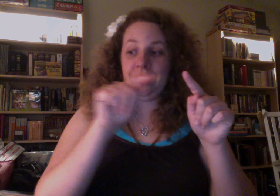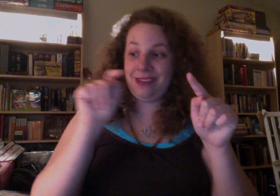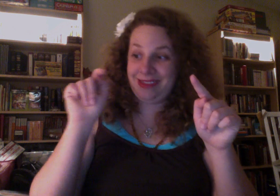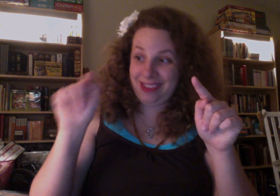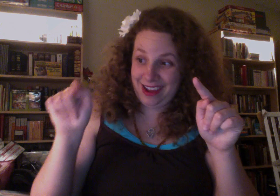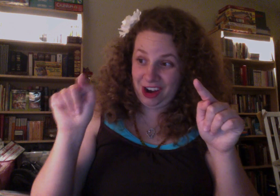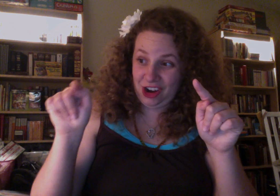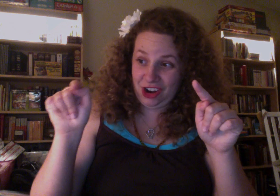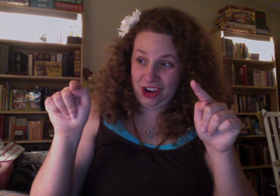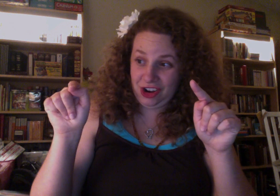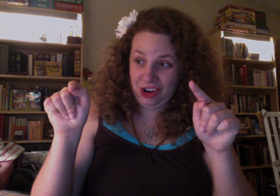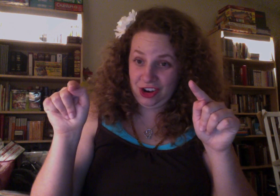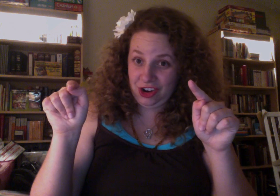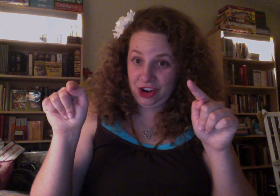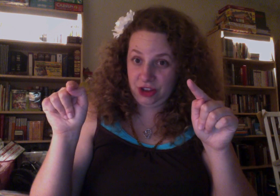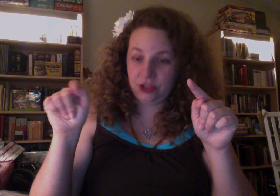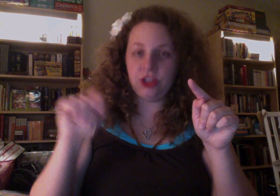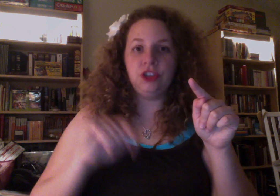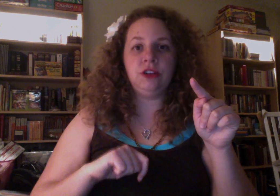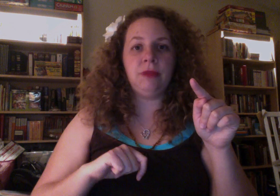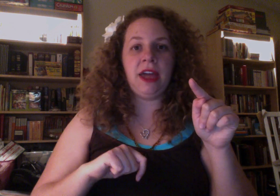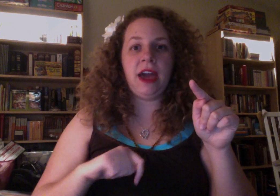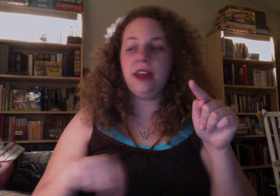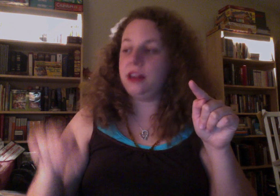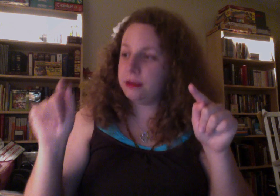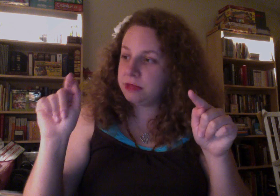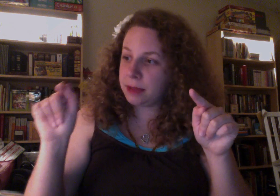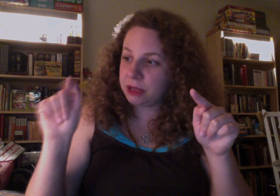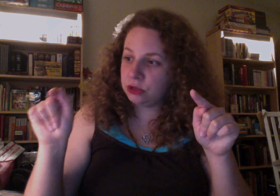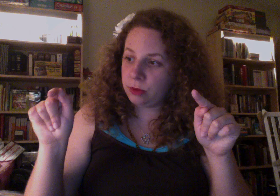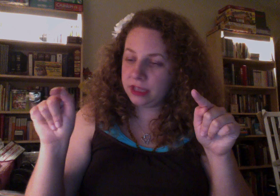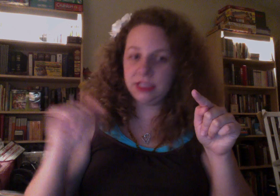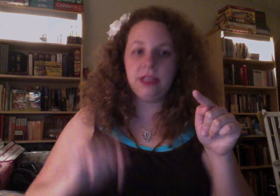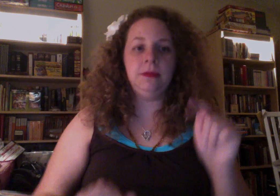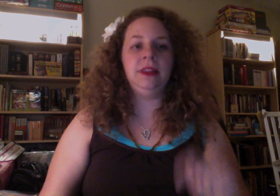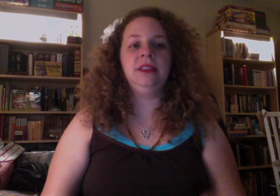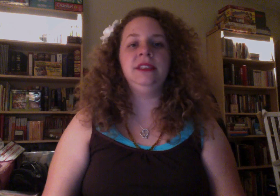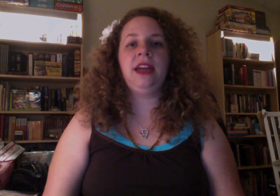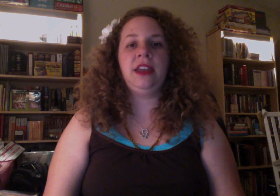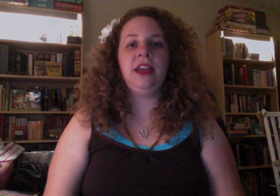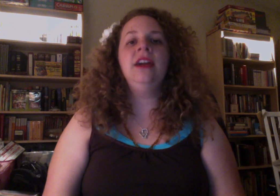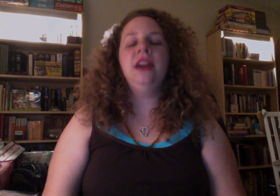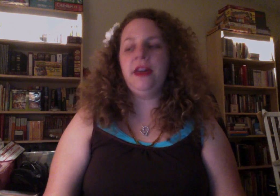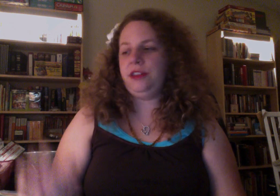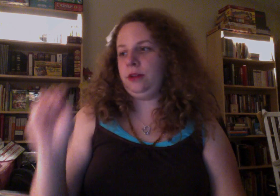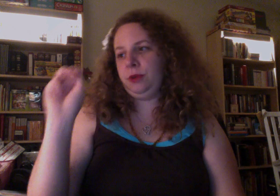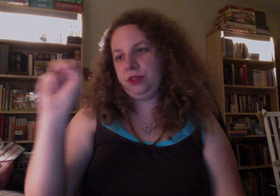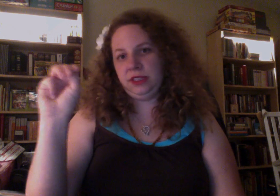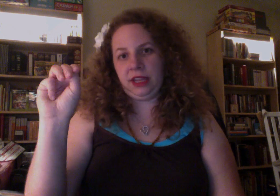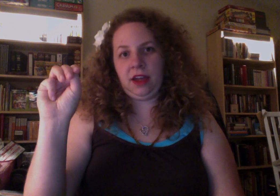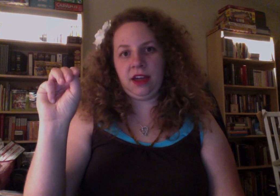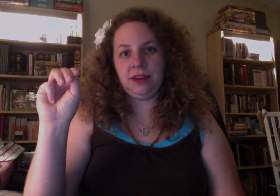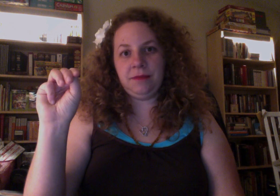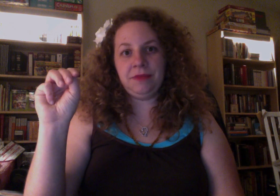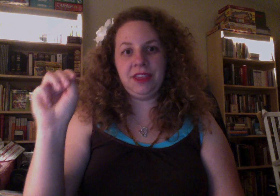in there. So I turn my head, I'm tapping twice and I'm glancing at it, and then I'll put the second item, the